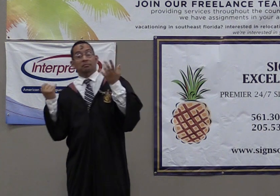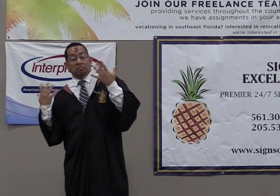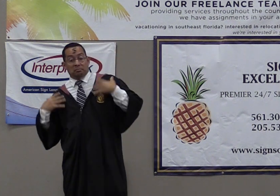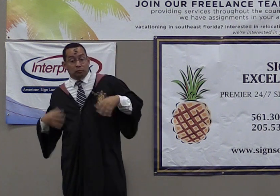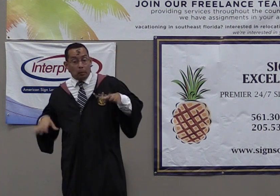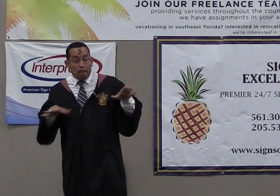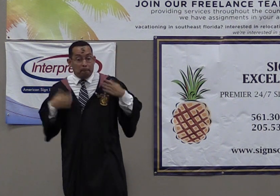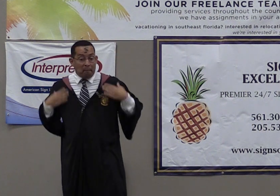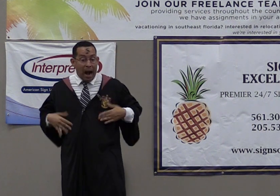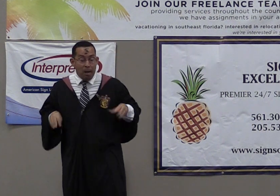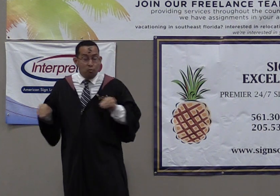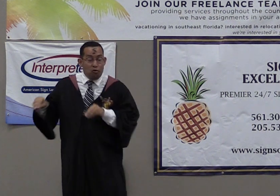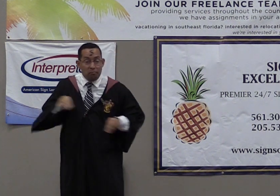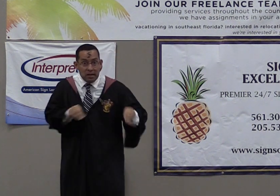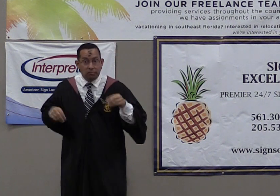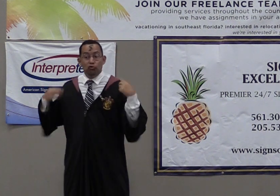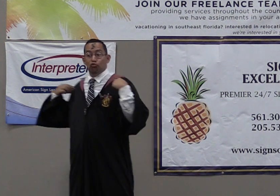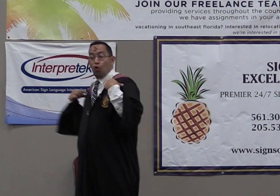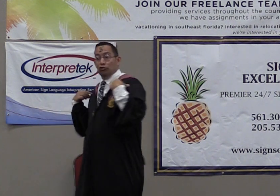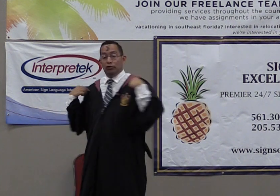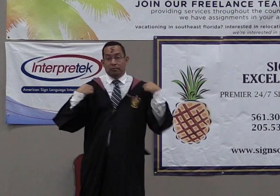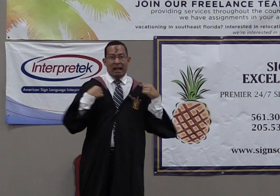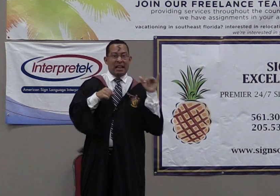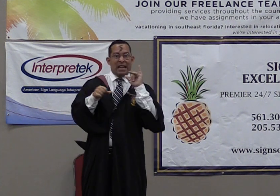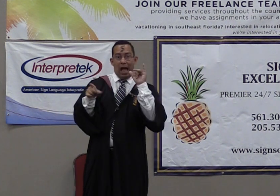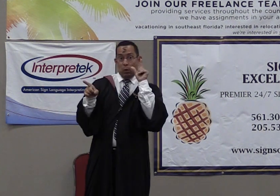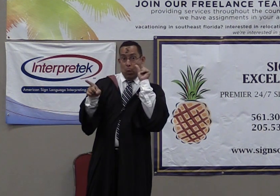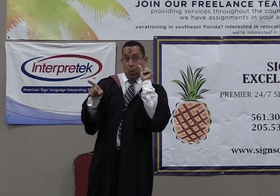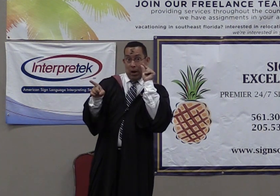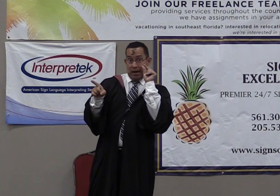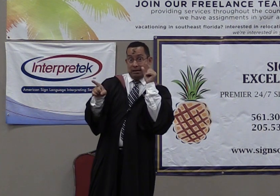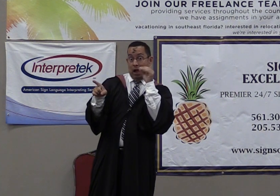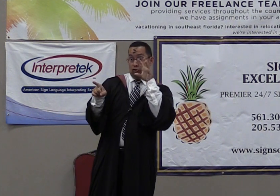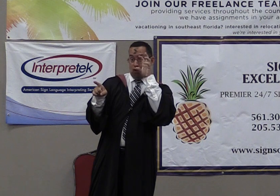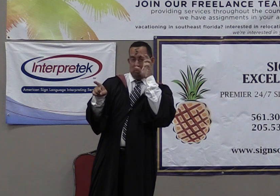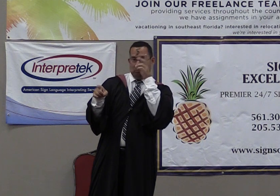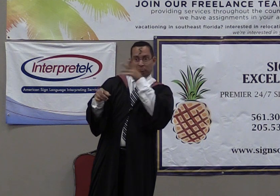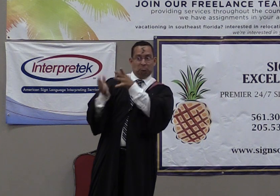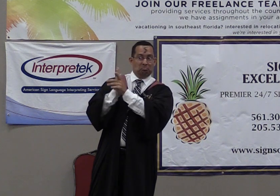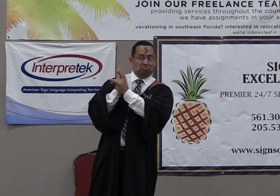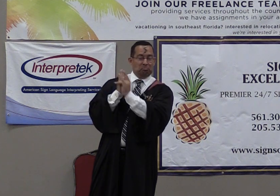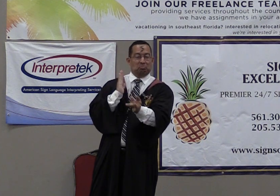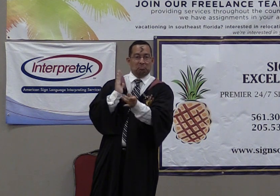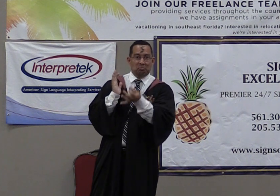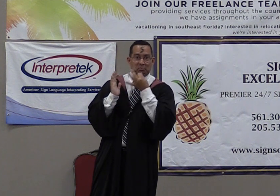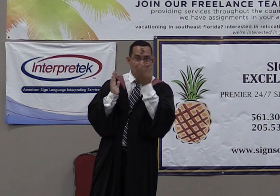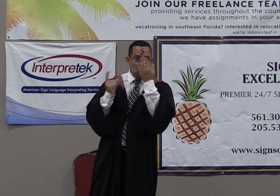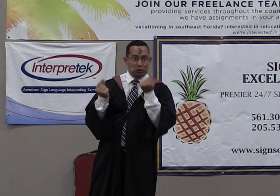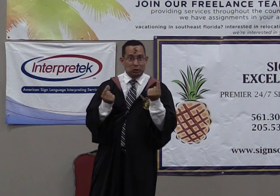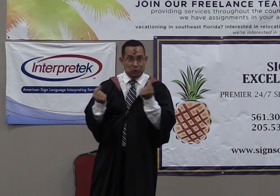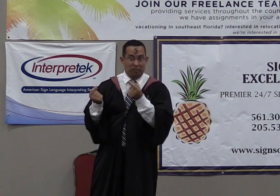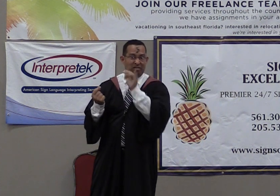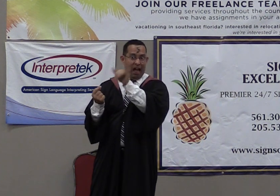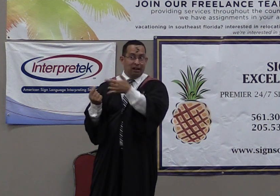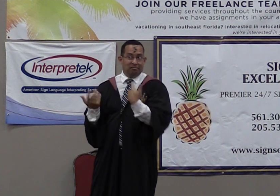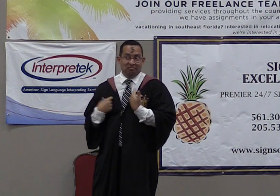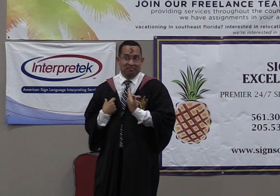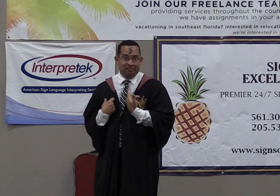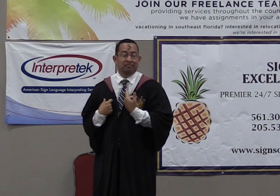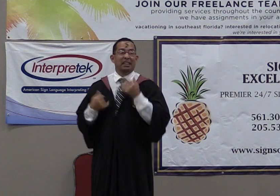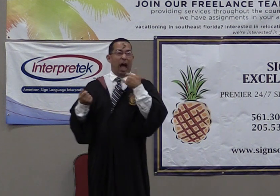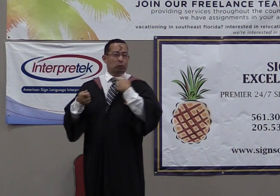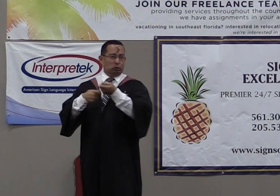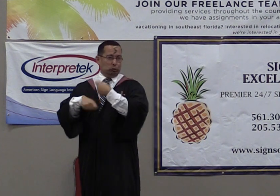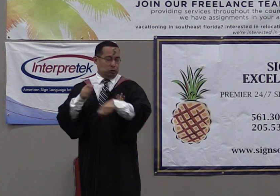expressions, signs, body movements, shoulder placement, kind of like Wink and Crumb. They're like a little